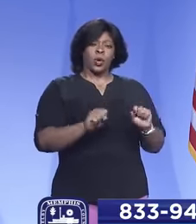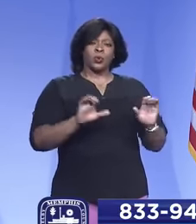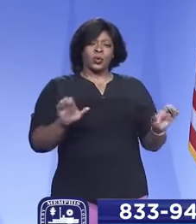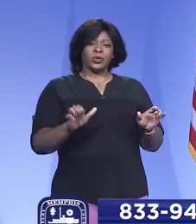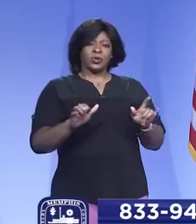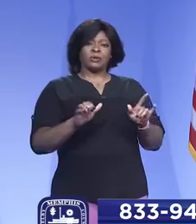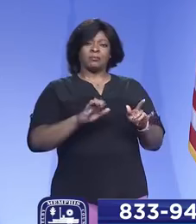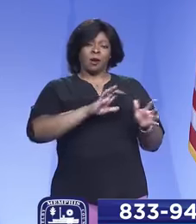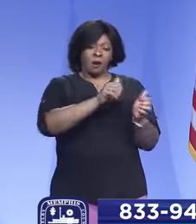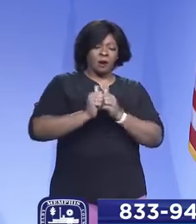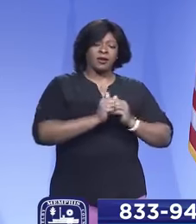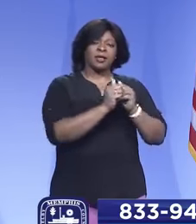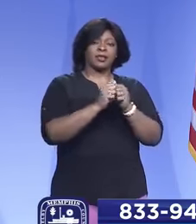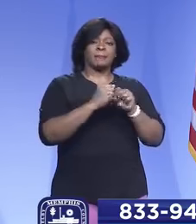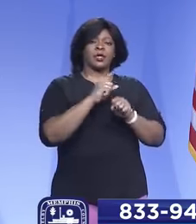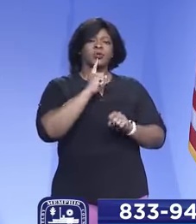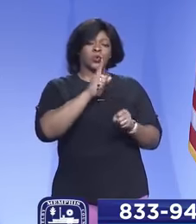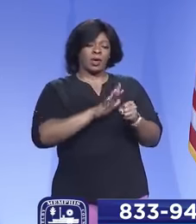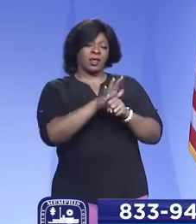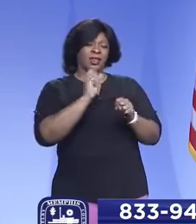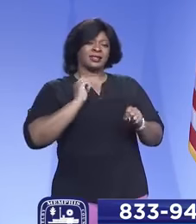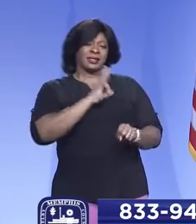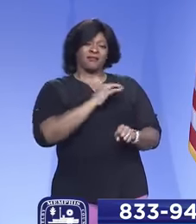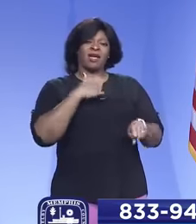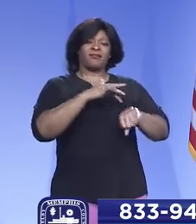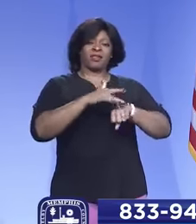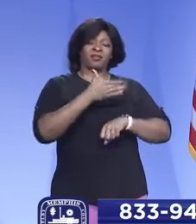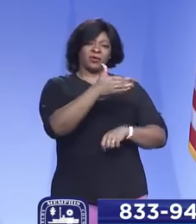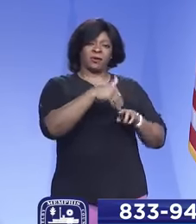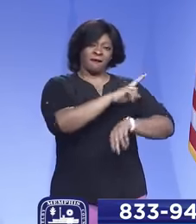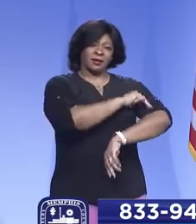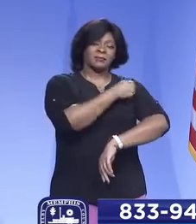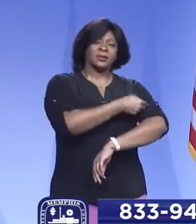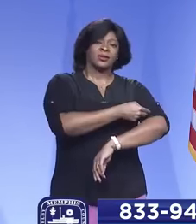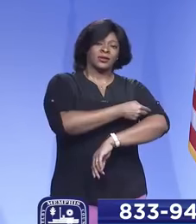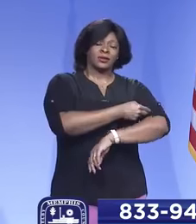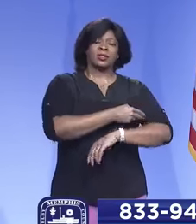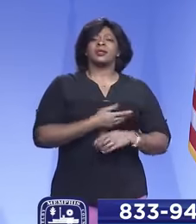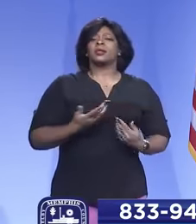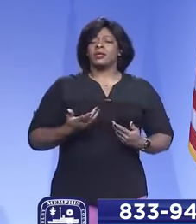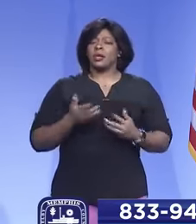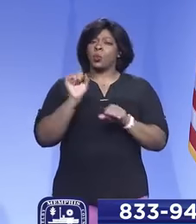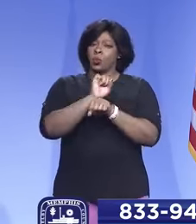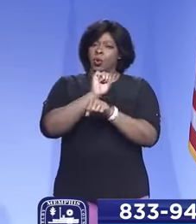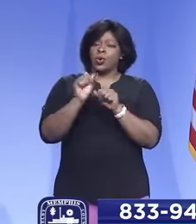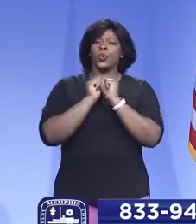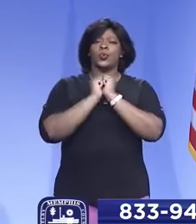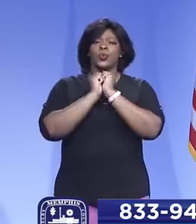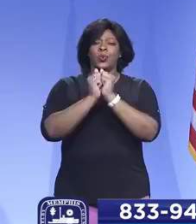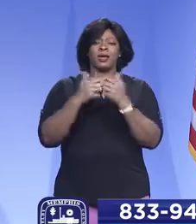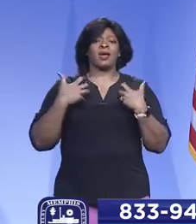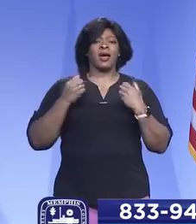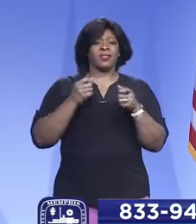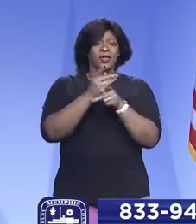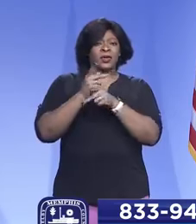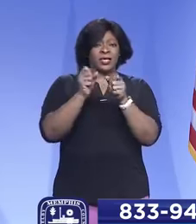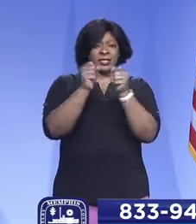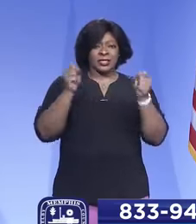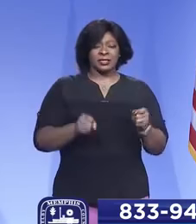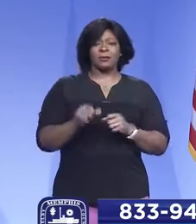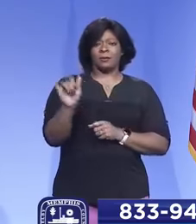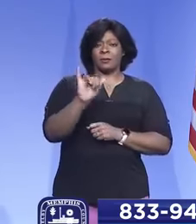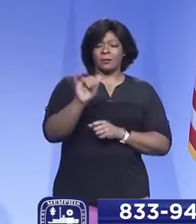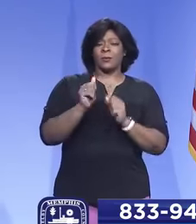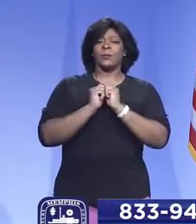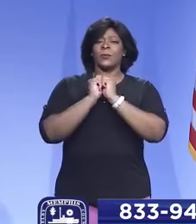done collectively to assure adequate staffing in the hospitals. There's been work with the healthcare systems as well